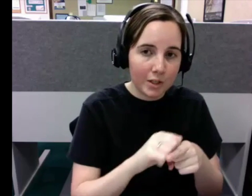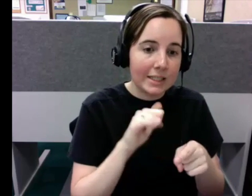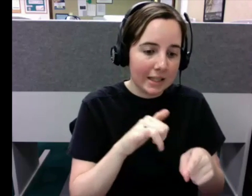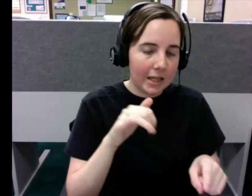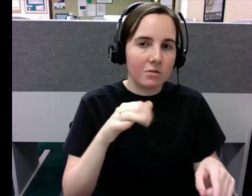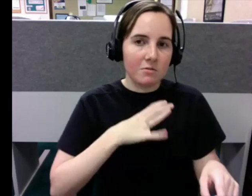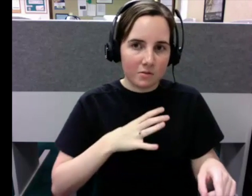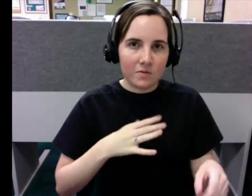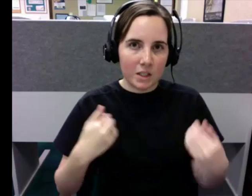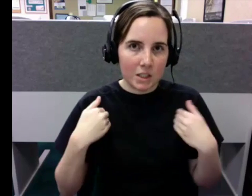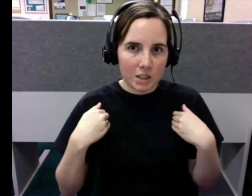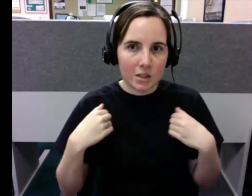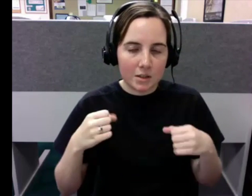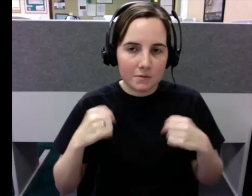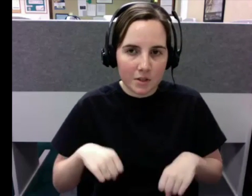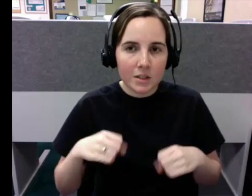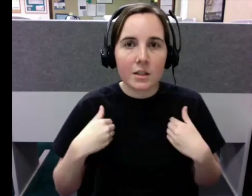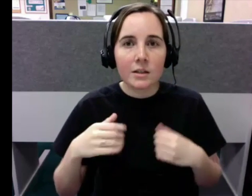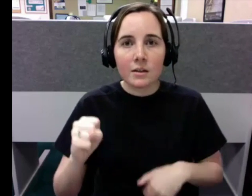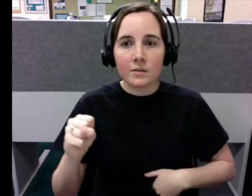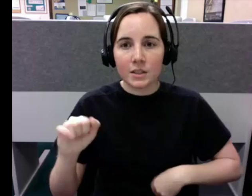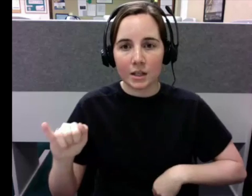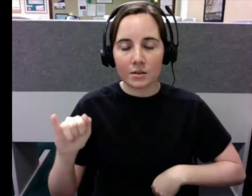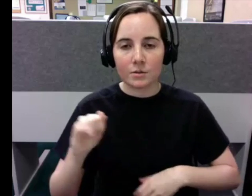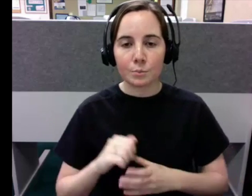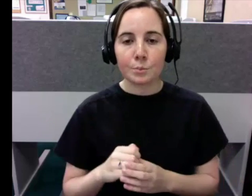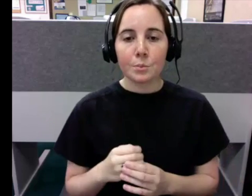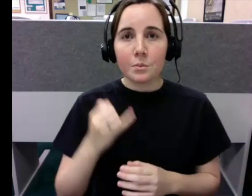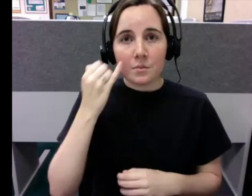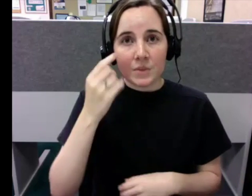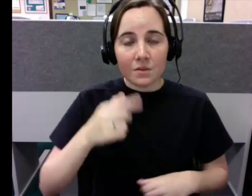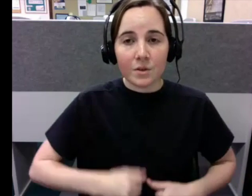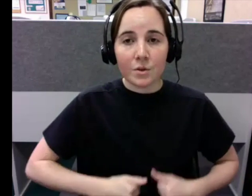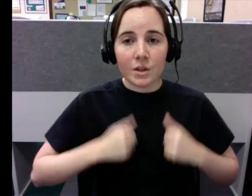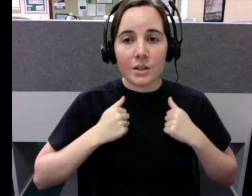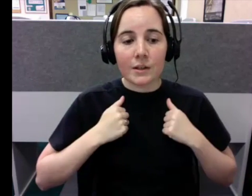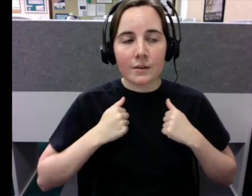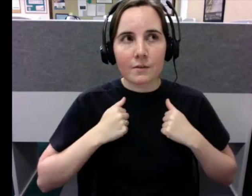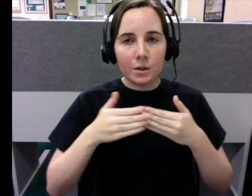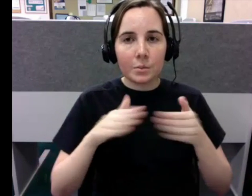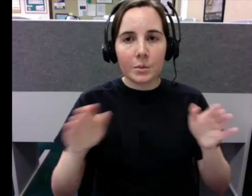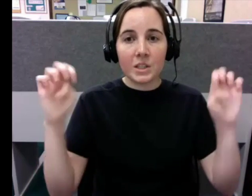If you live in a public emergency shelter for the homeless, you may get SSI.